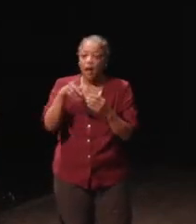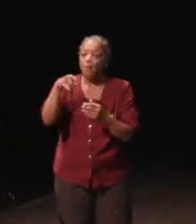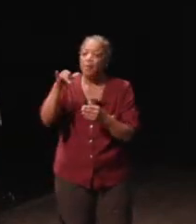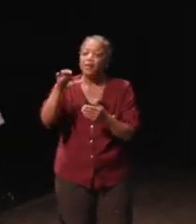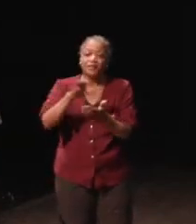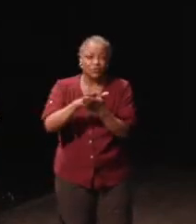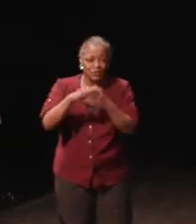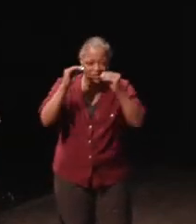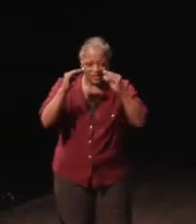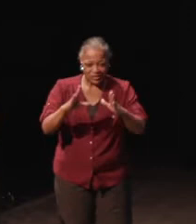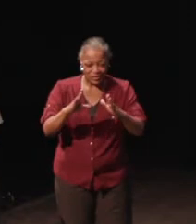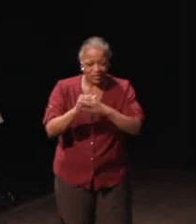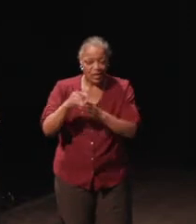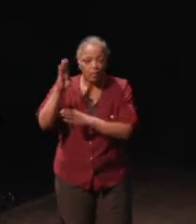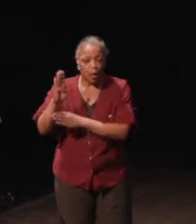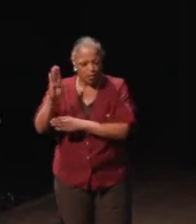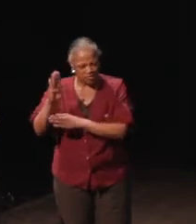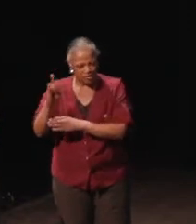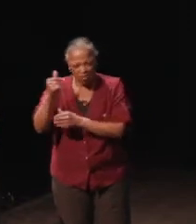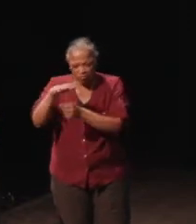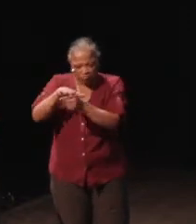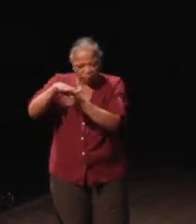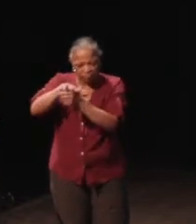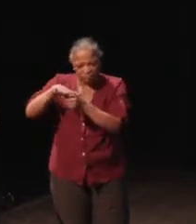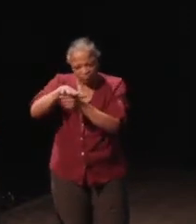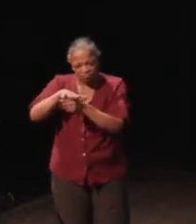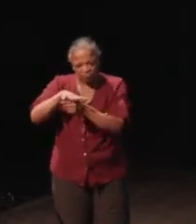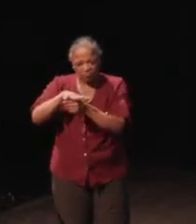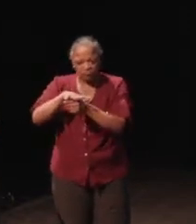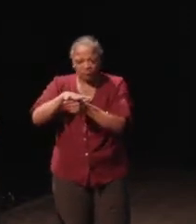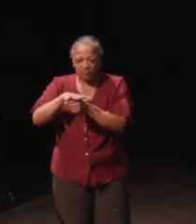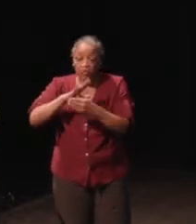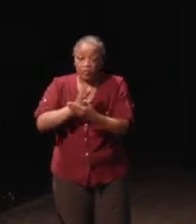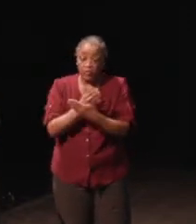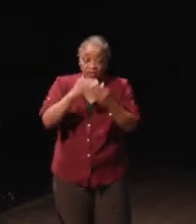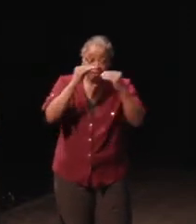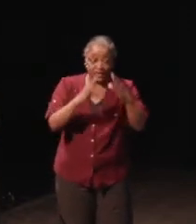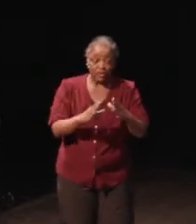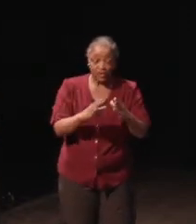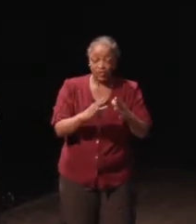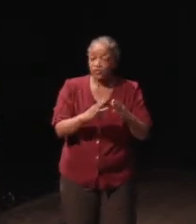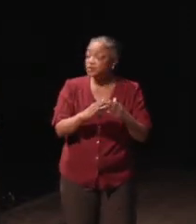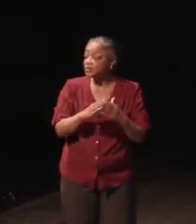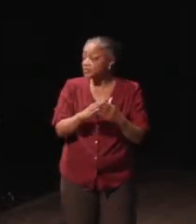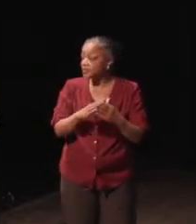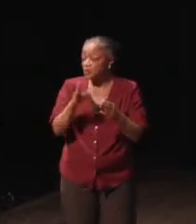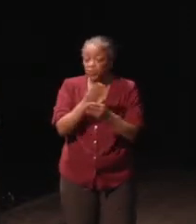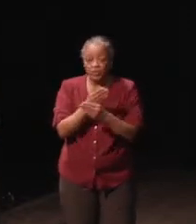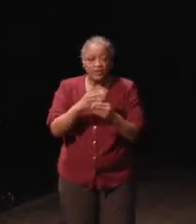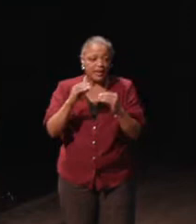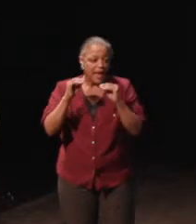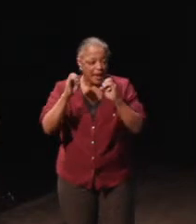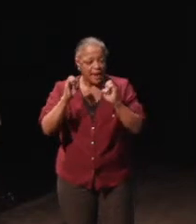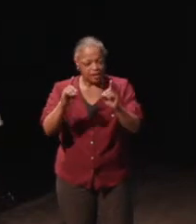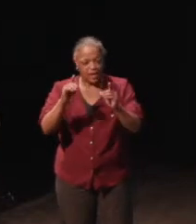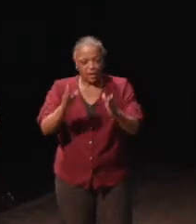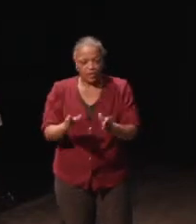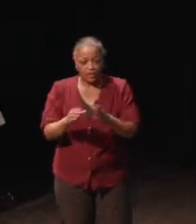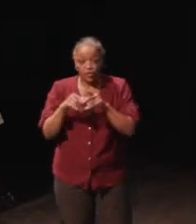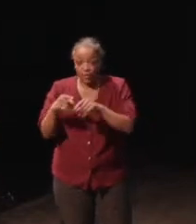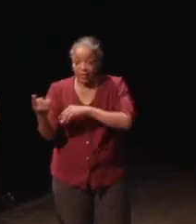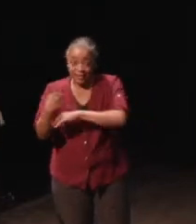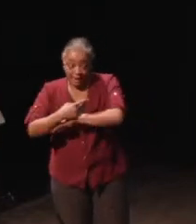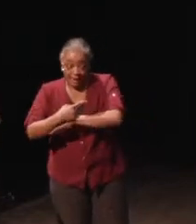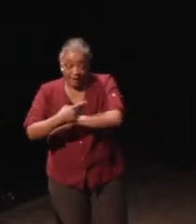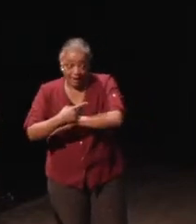school teachers in Boston or right around Boston, music teachers, music educators during the day,